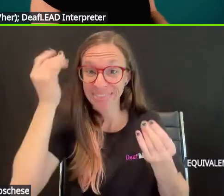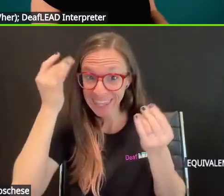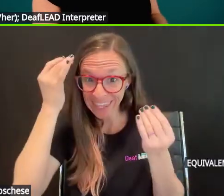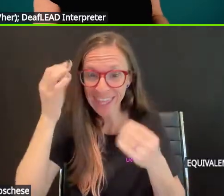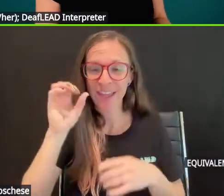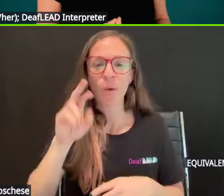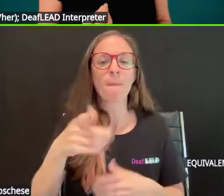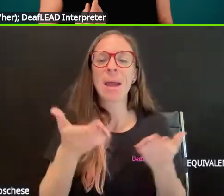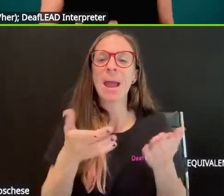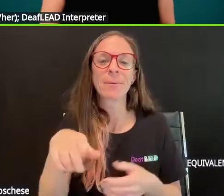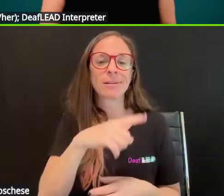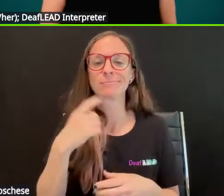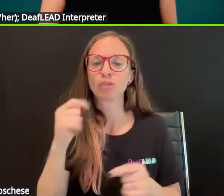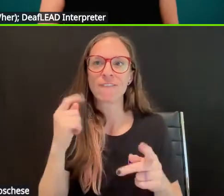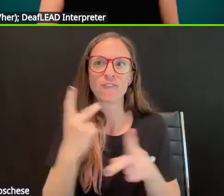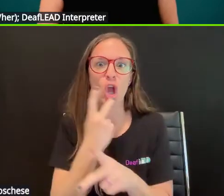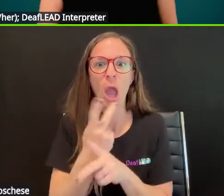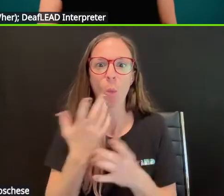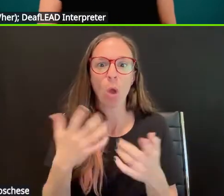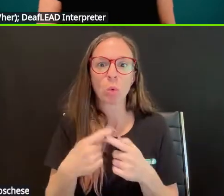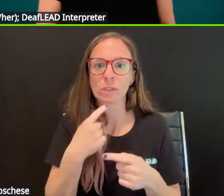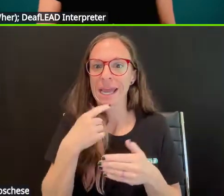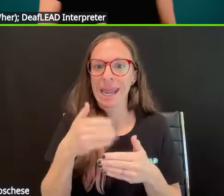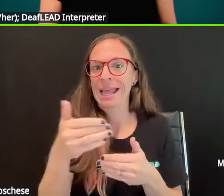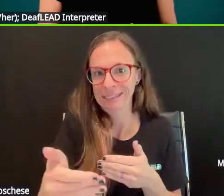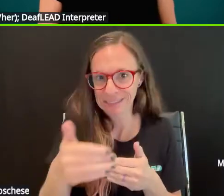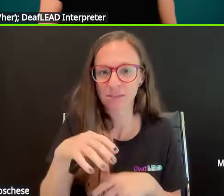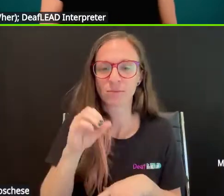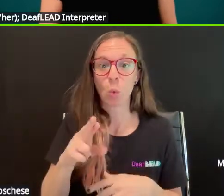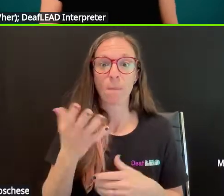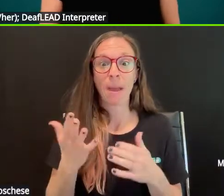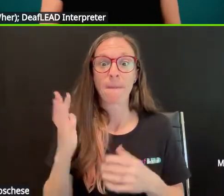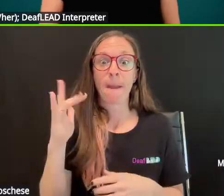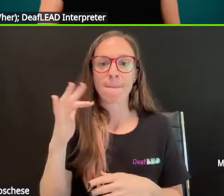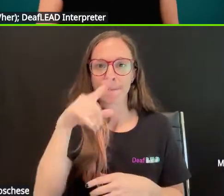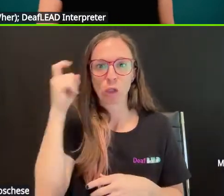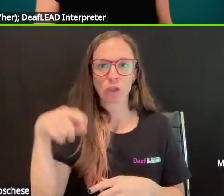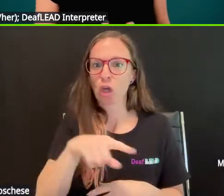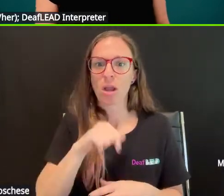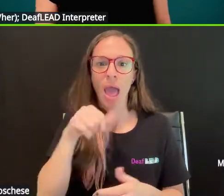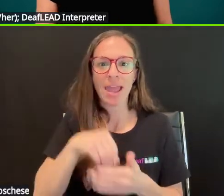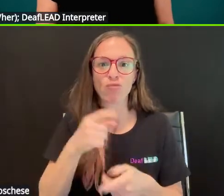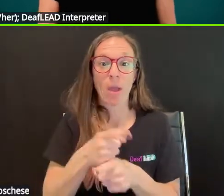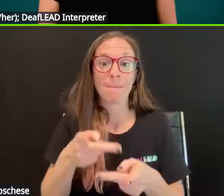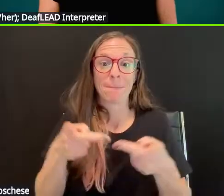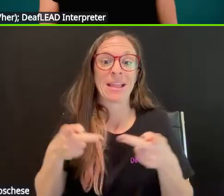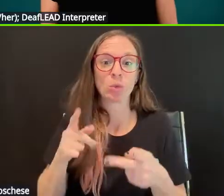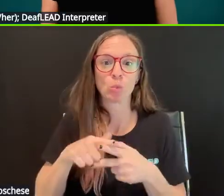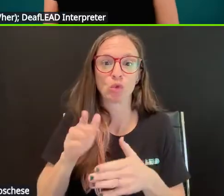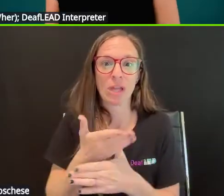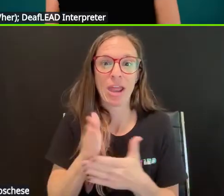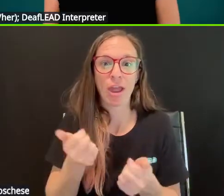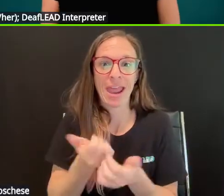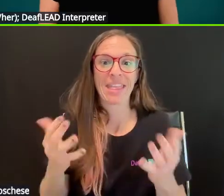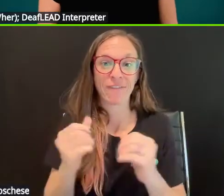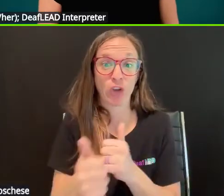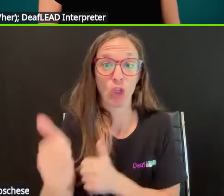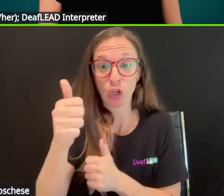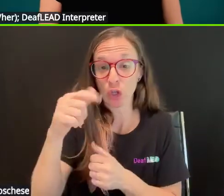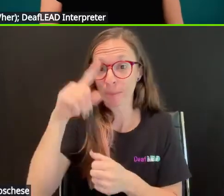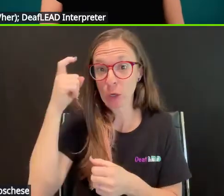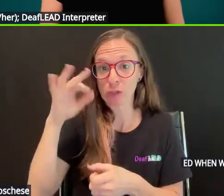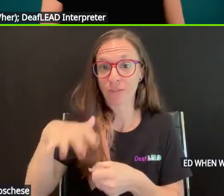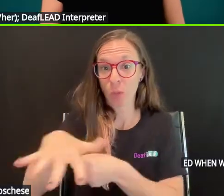can see that the visitor is thinking, trying to figure out how to phrase something, and we wouldn't type in